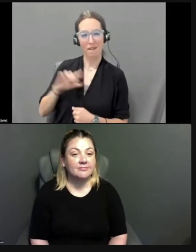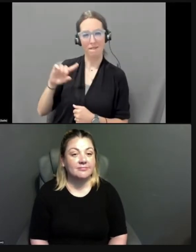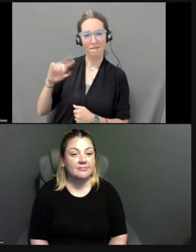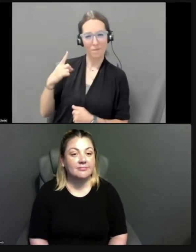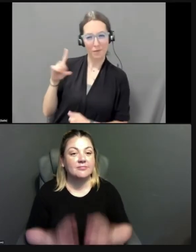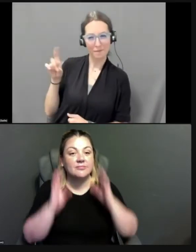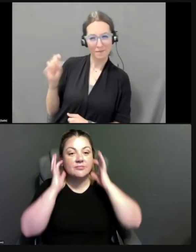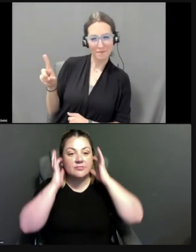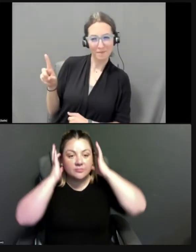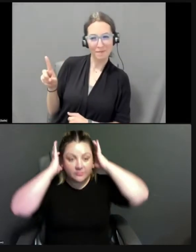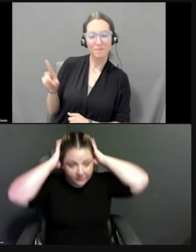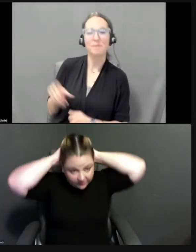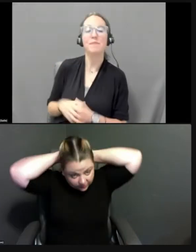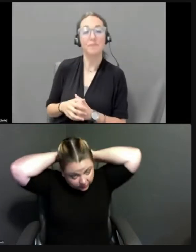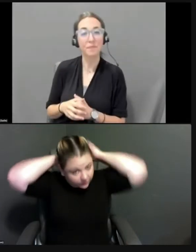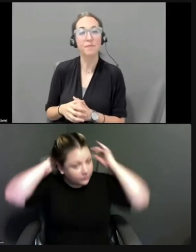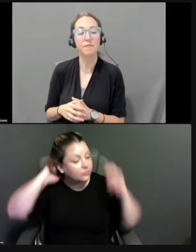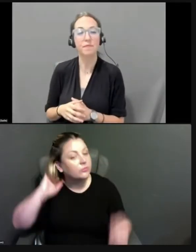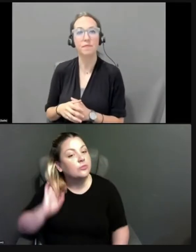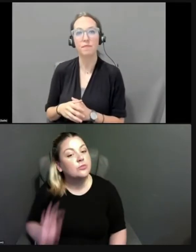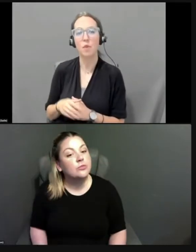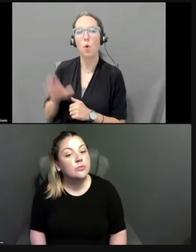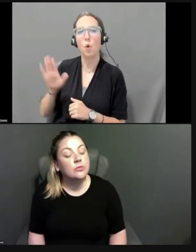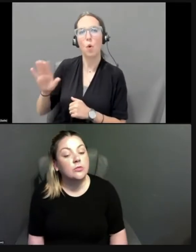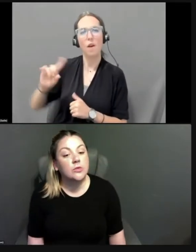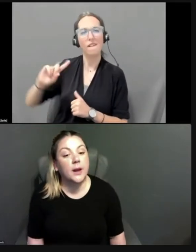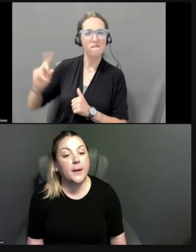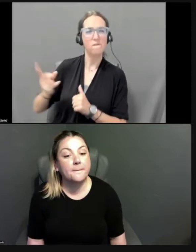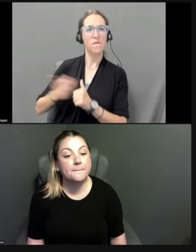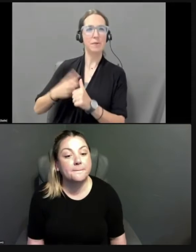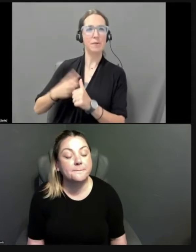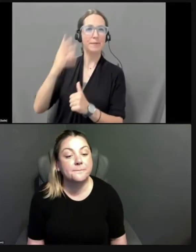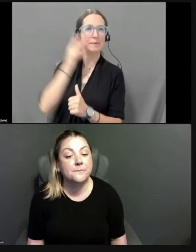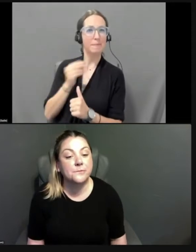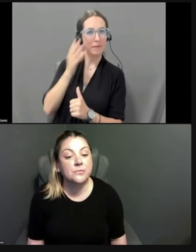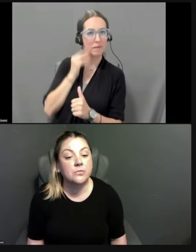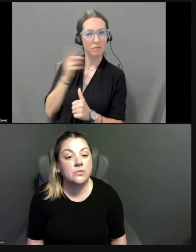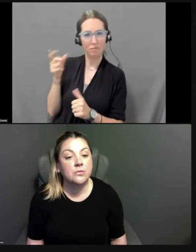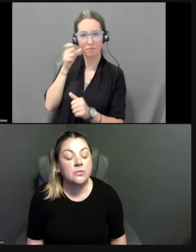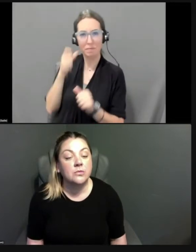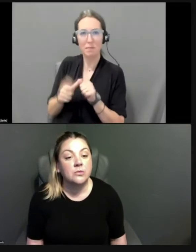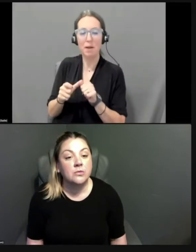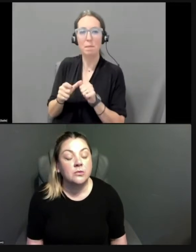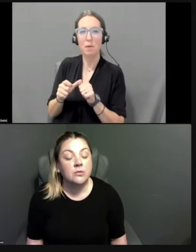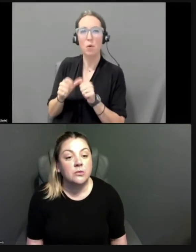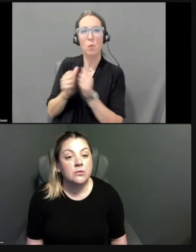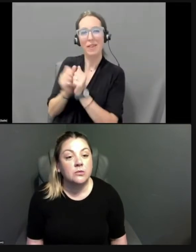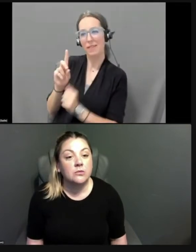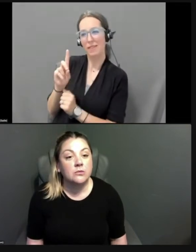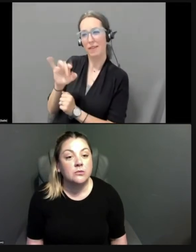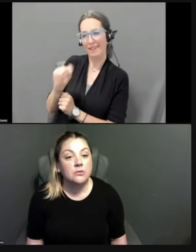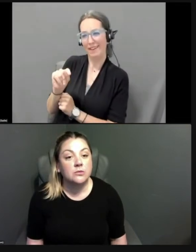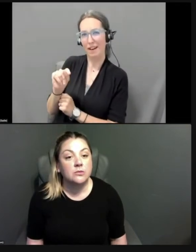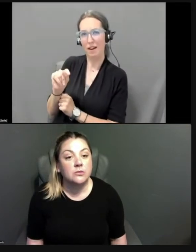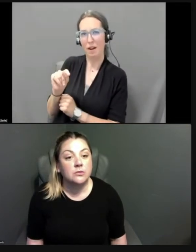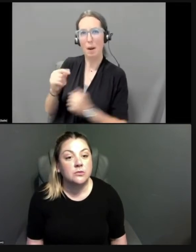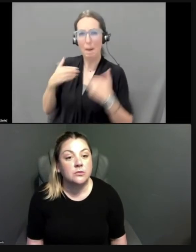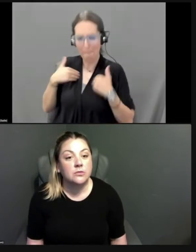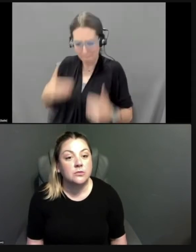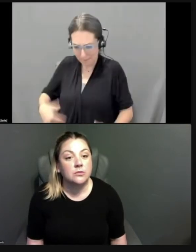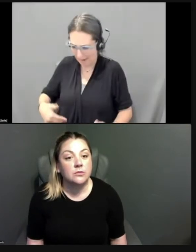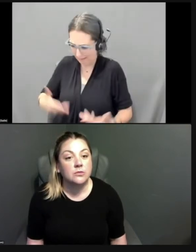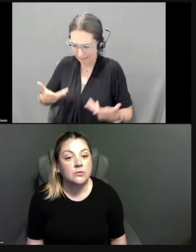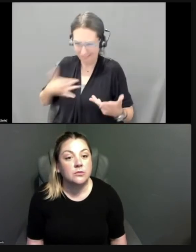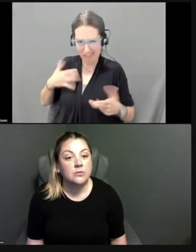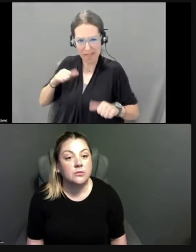your first memory of dieting or feeling like your body needed to change? Oh, indeed. Right on the first question.